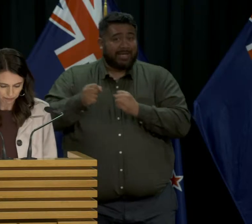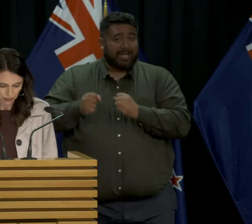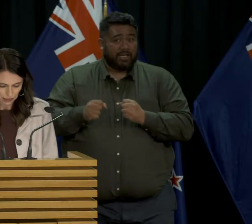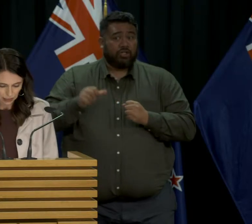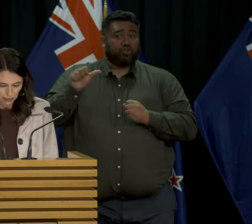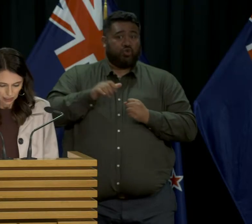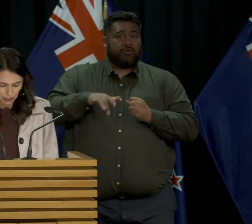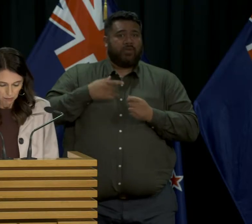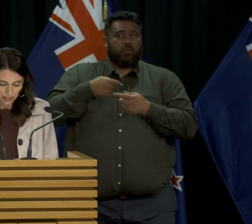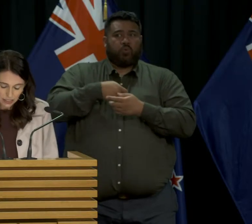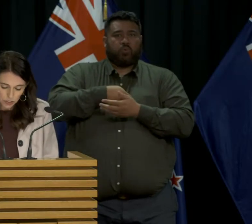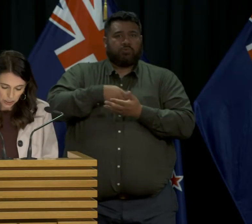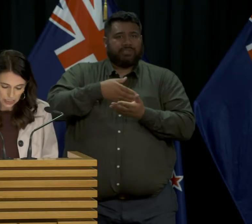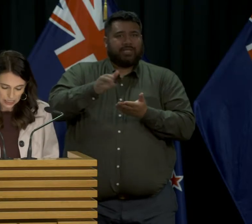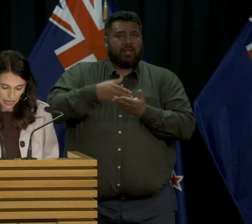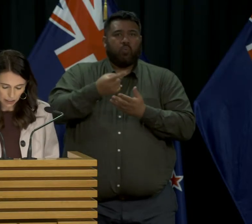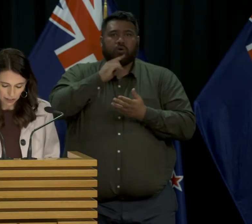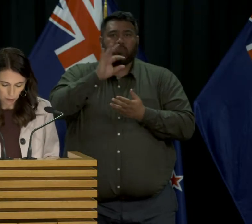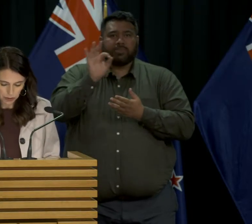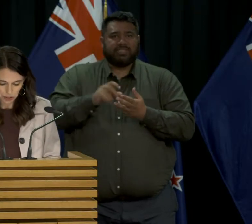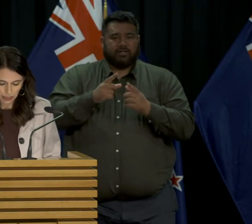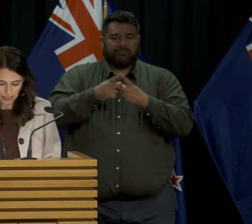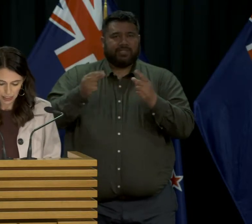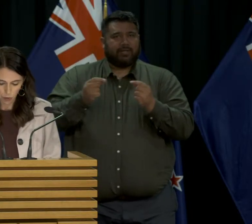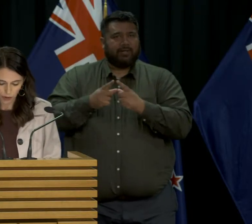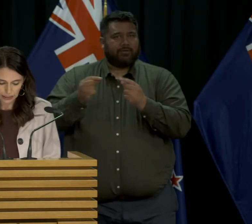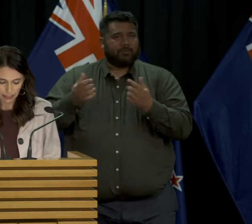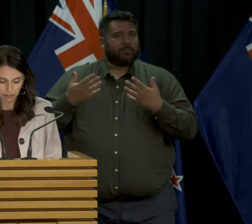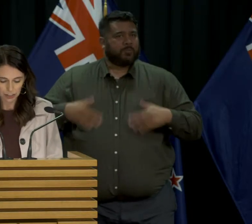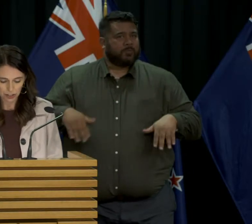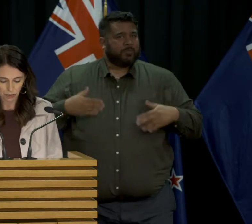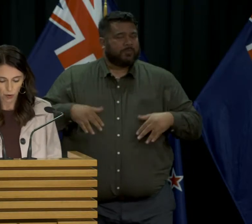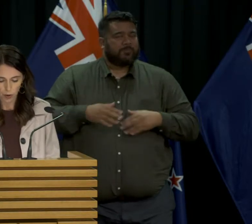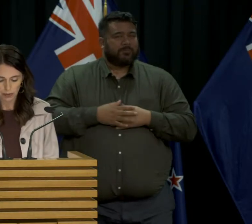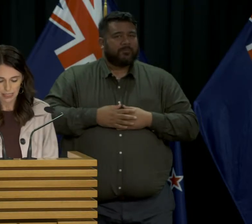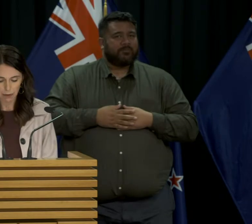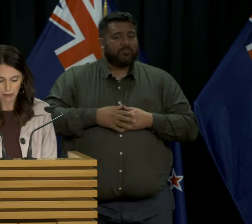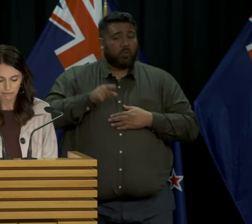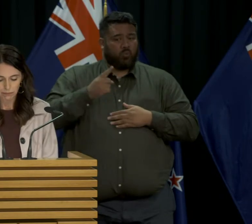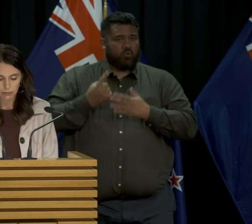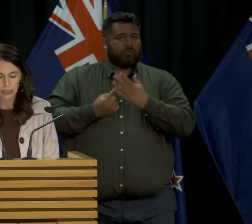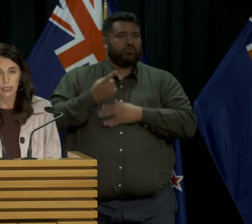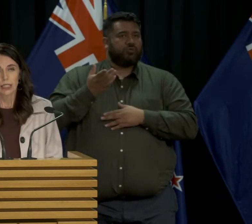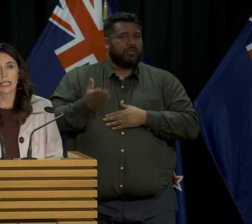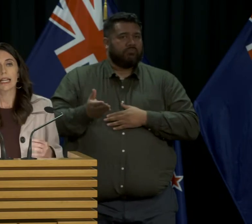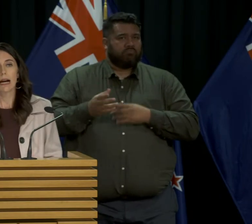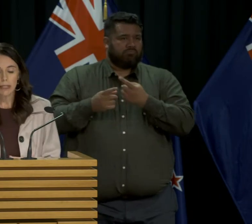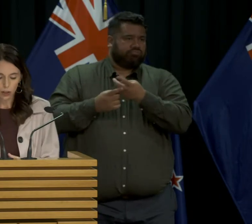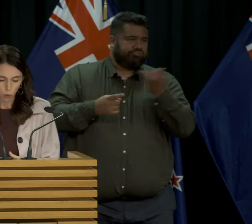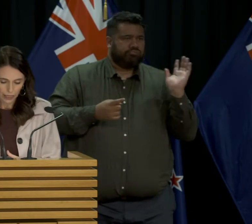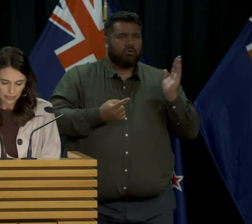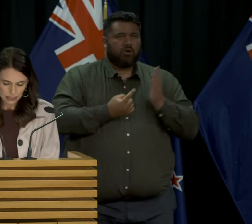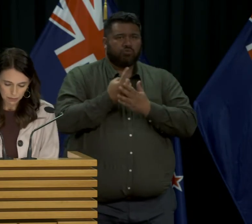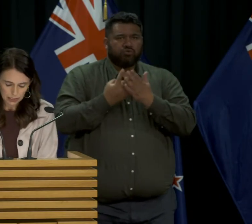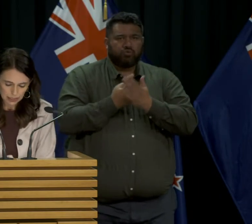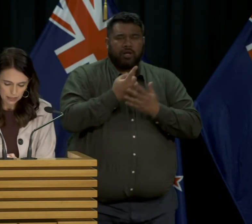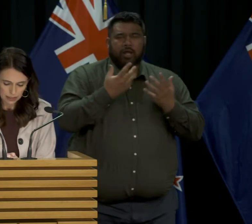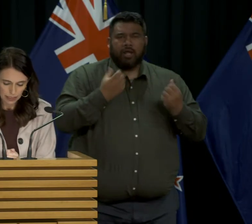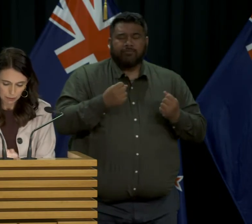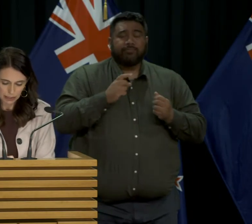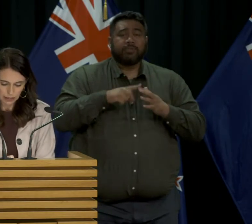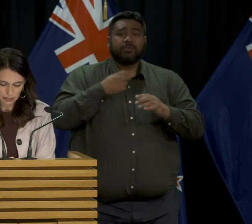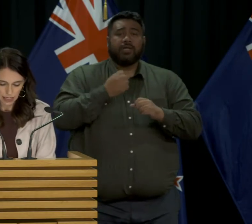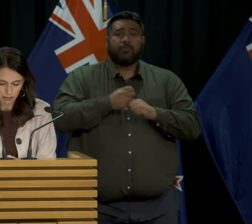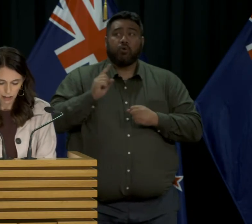ahead. But this is just the start of the opportunities that quarantine-free travel opens up. In the coming weeks,